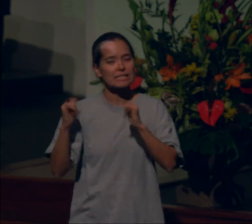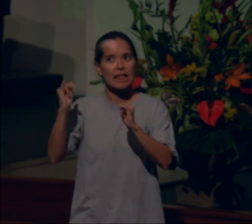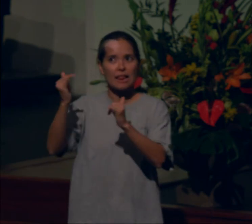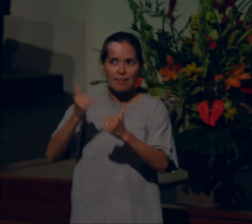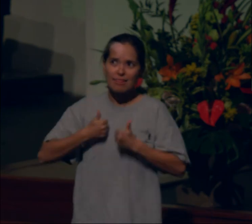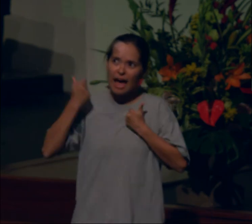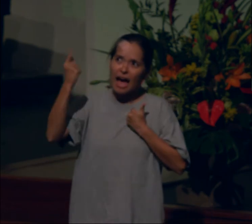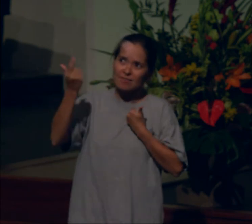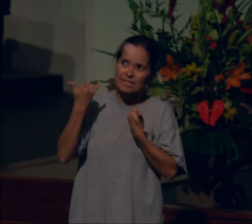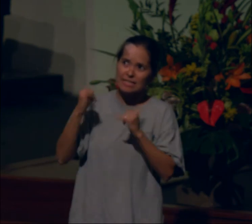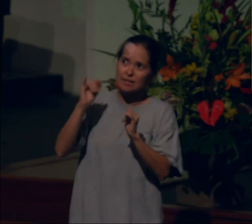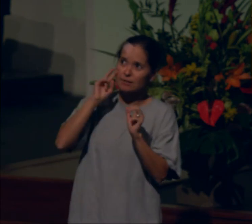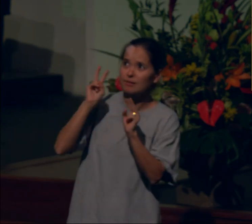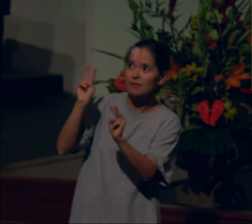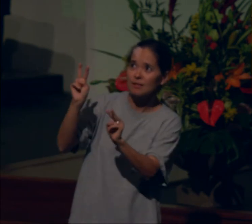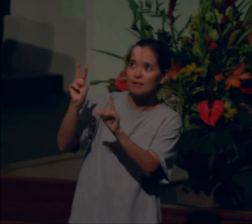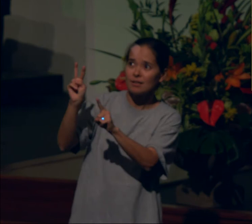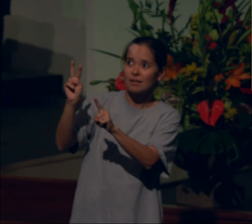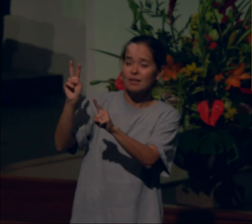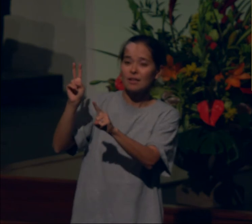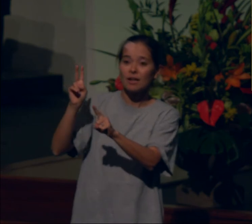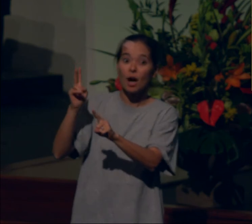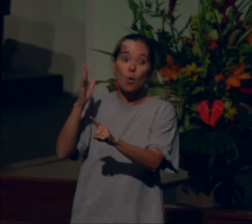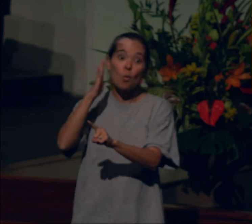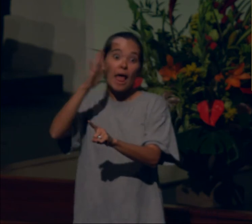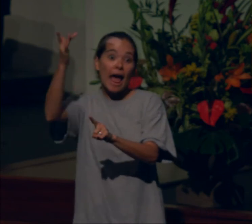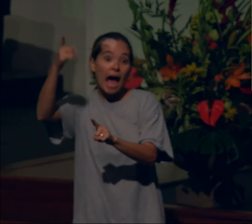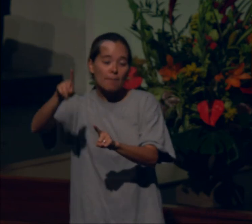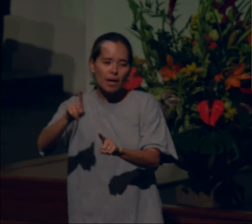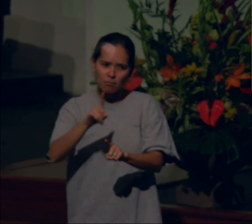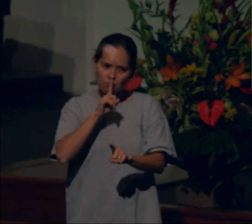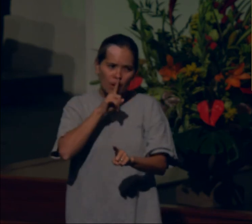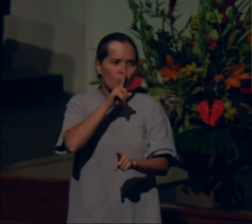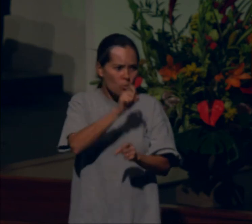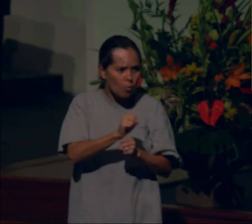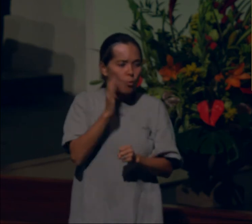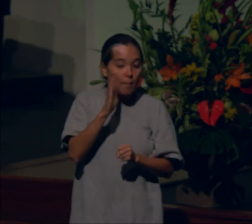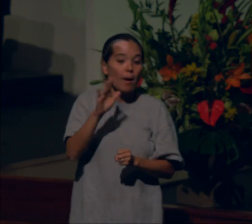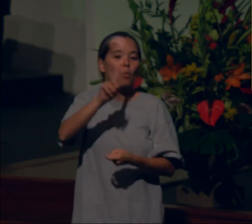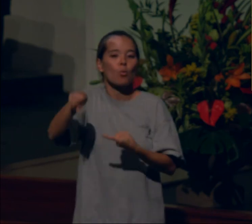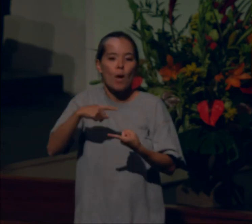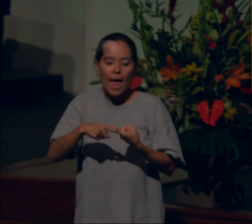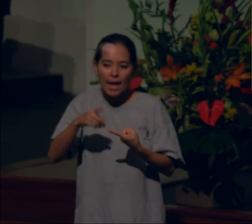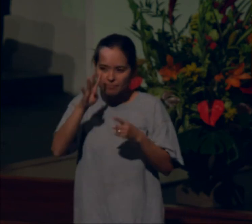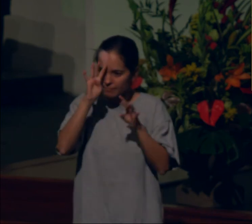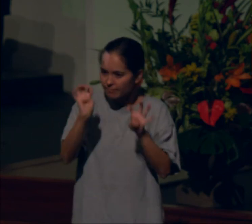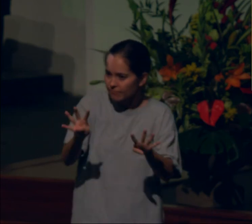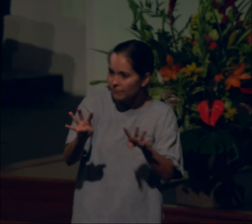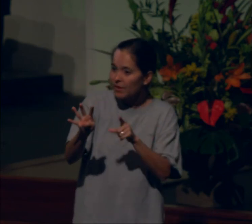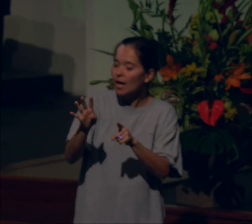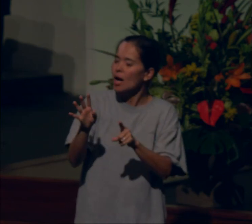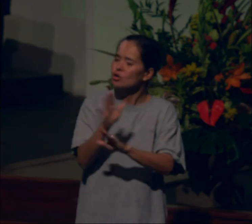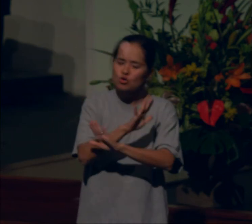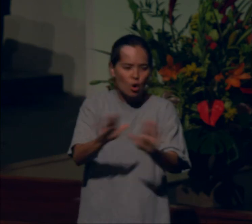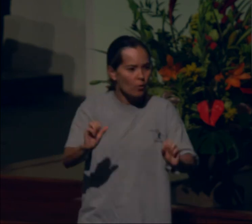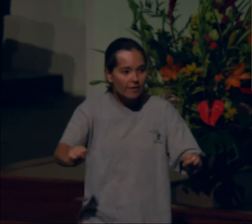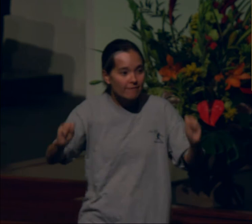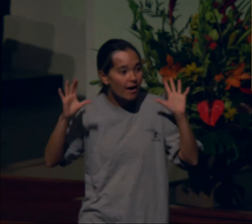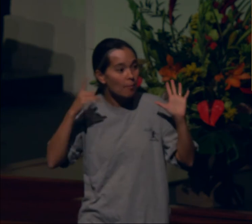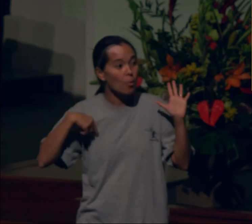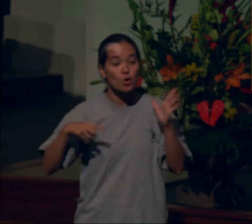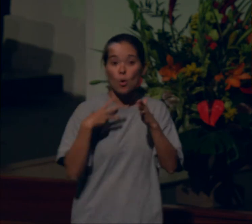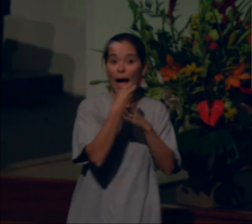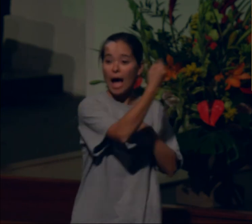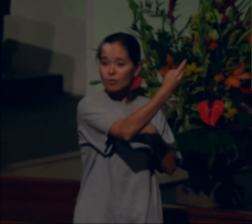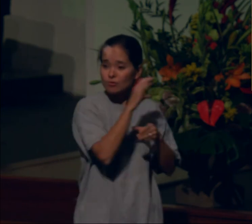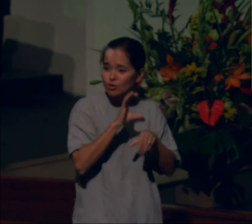alive. Once again, it's not will he do it. It's when will he do it. Hold on. Don't give up. When you walk out those